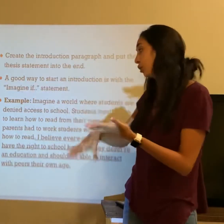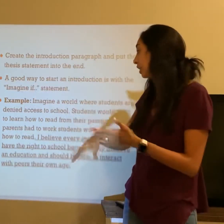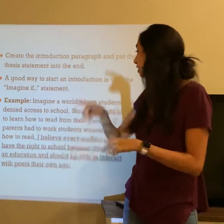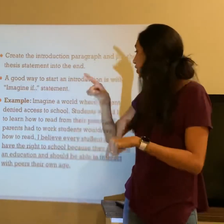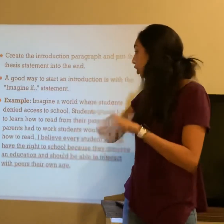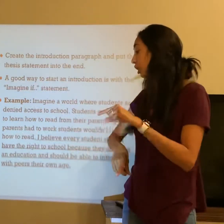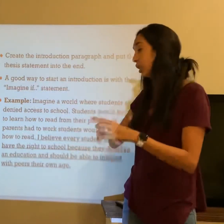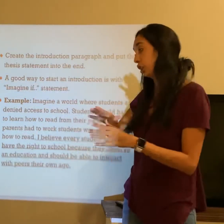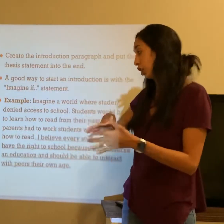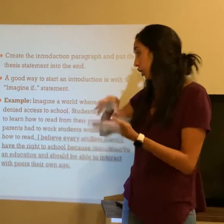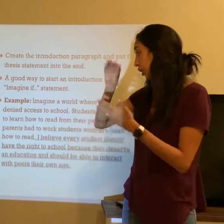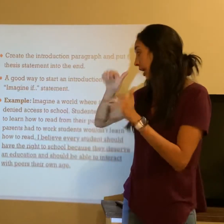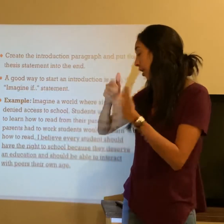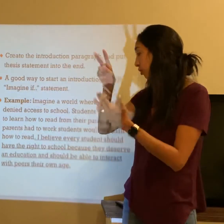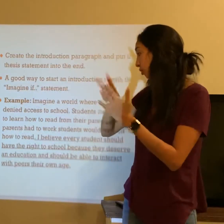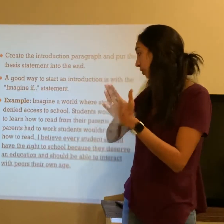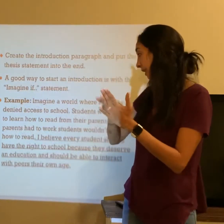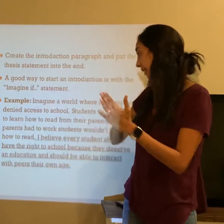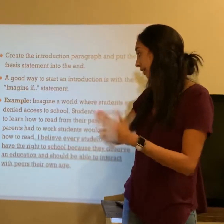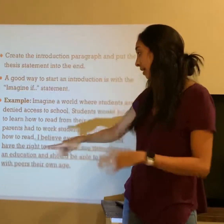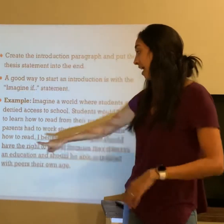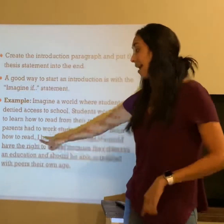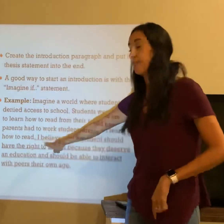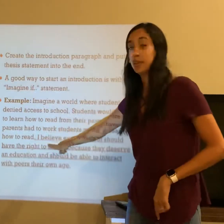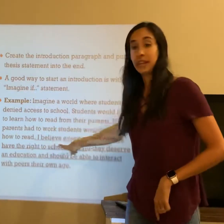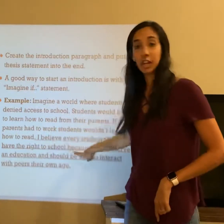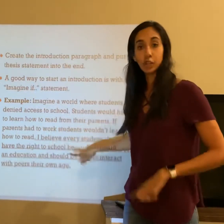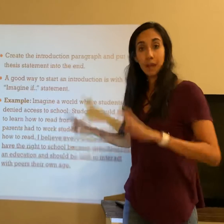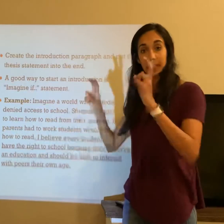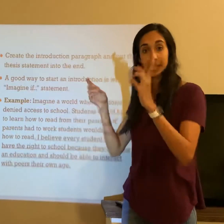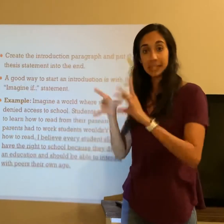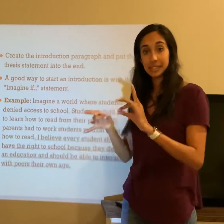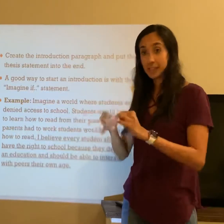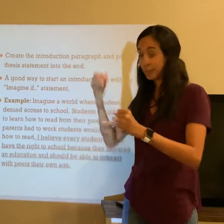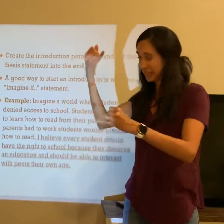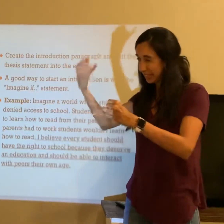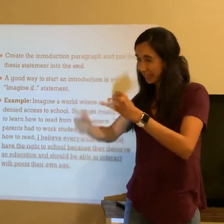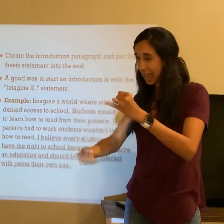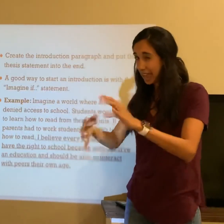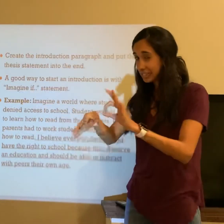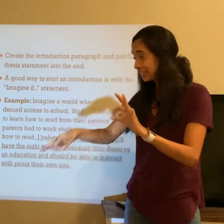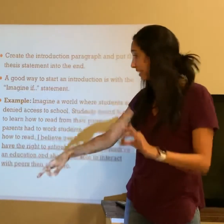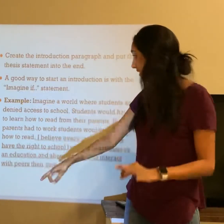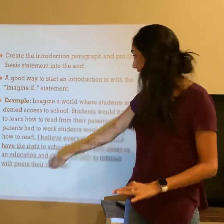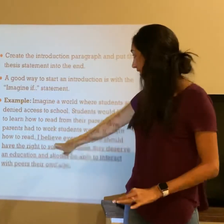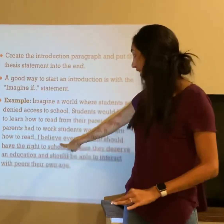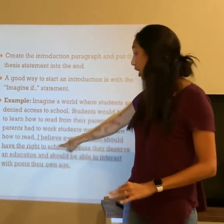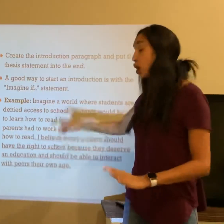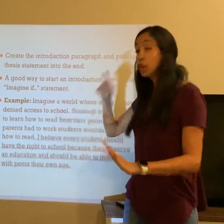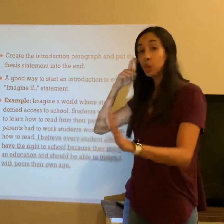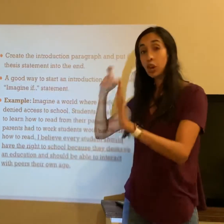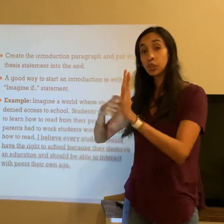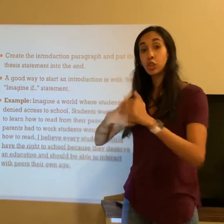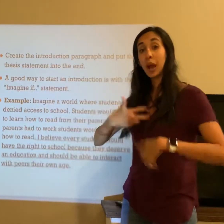students couldn't learn how to read. And then here's my thesis statement, the last sentence, okay? Notice you have